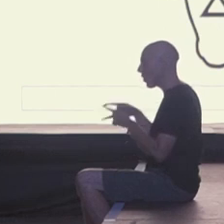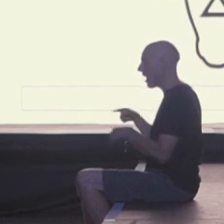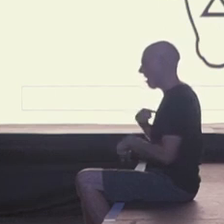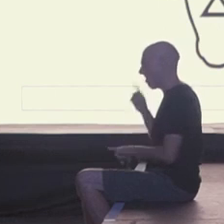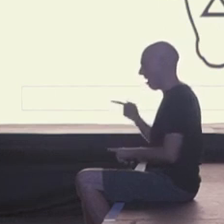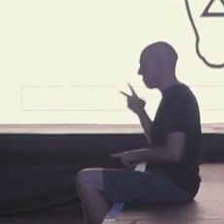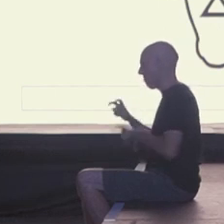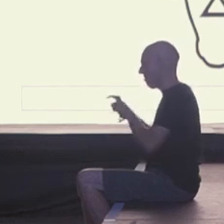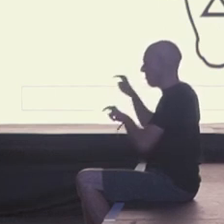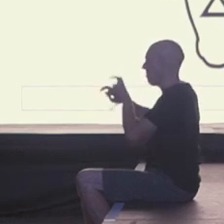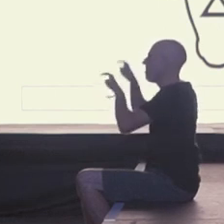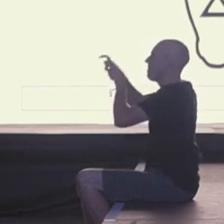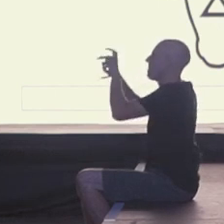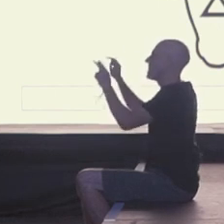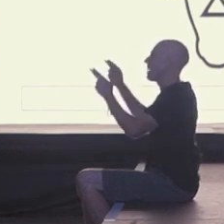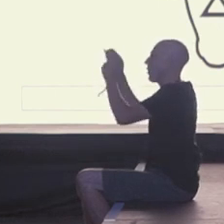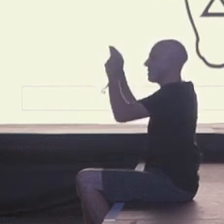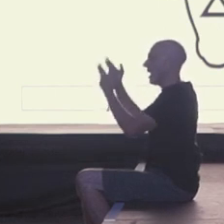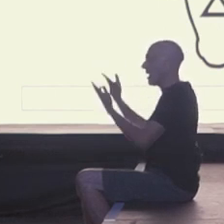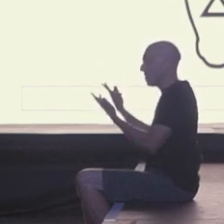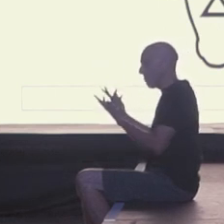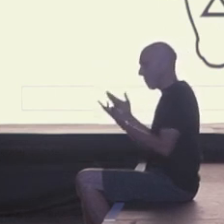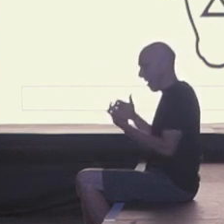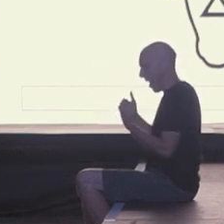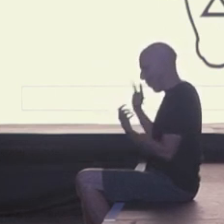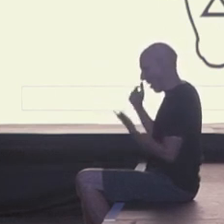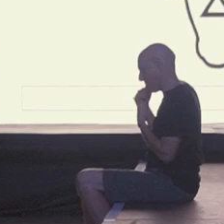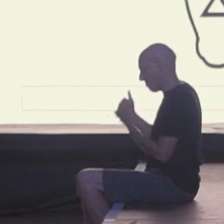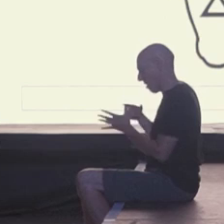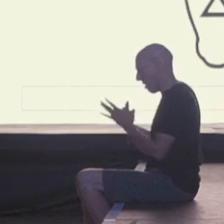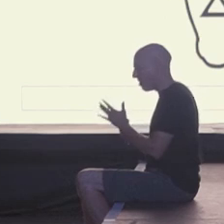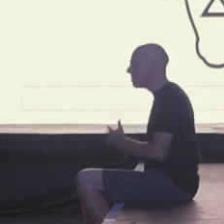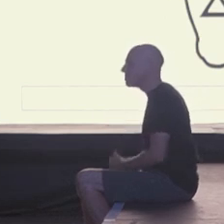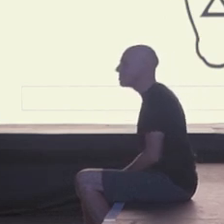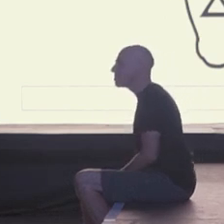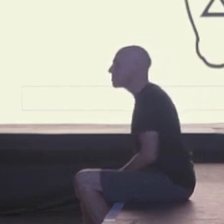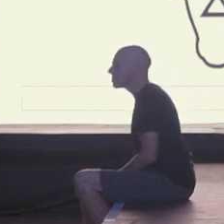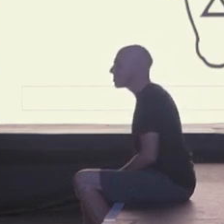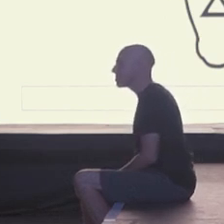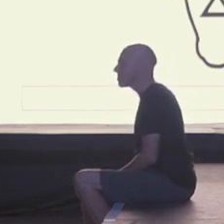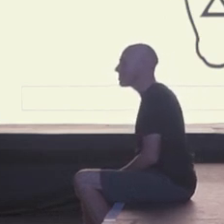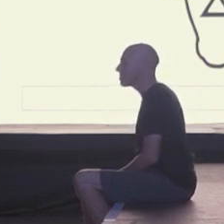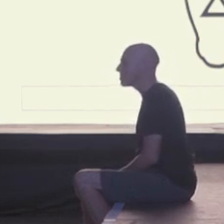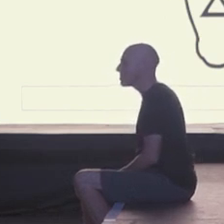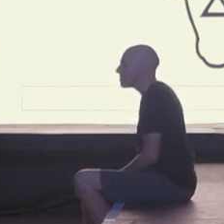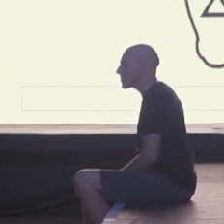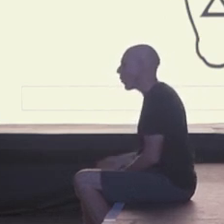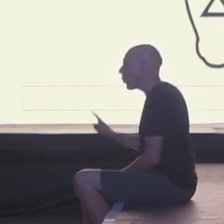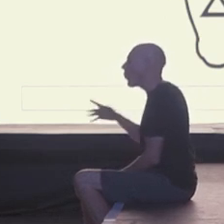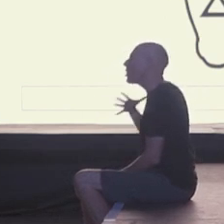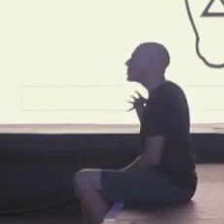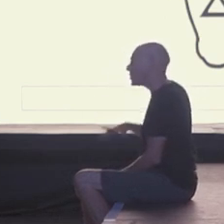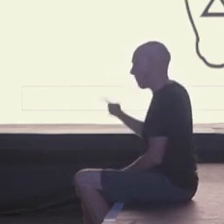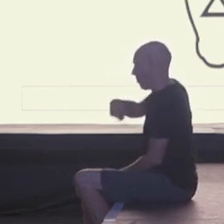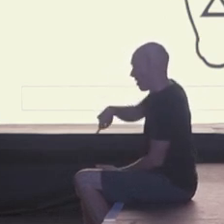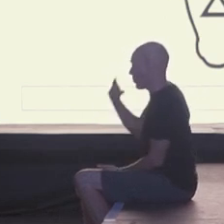and you know, get involved in more radical things? Like, what kind of help do you need from us oldies?